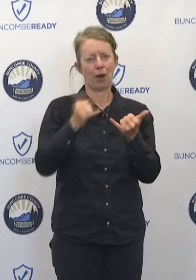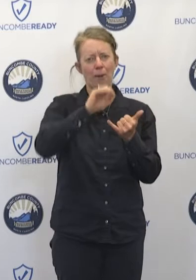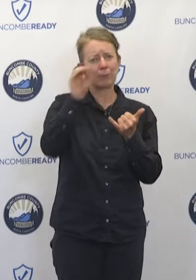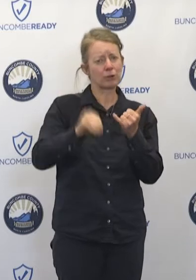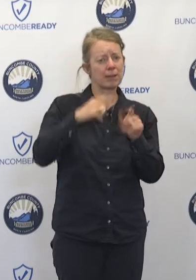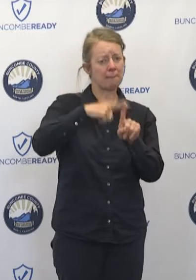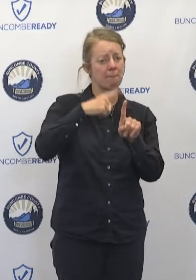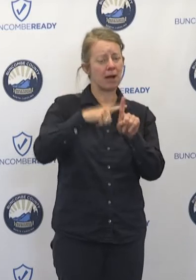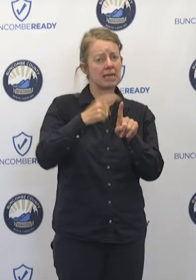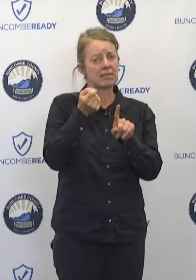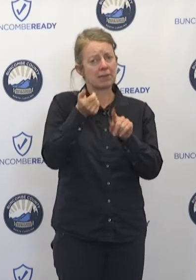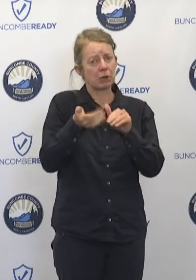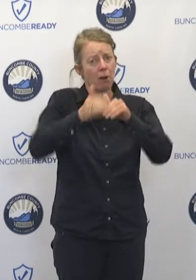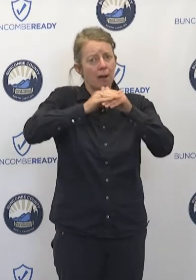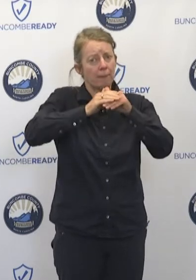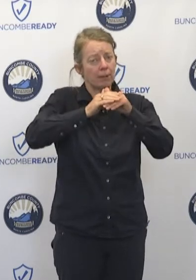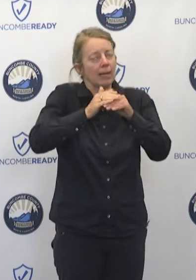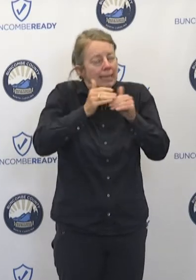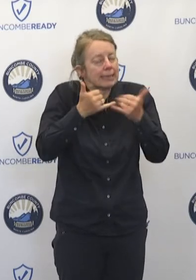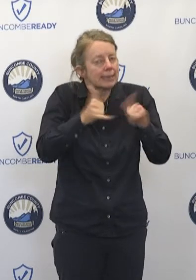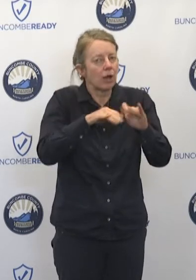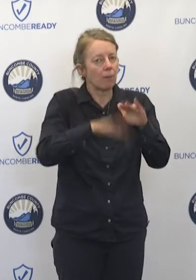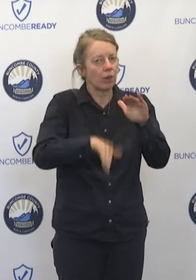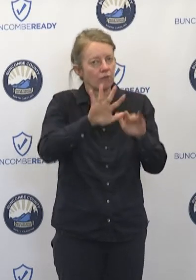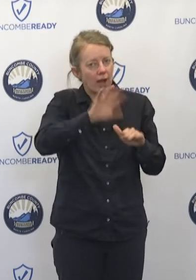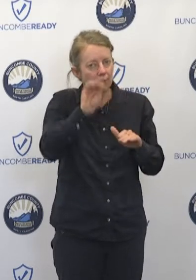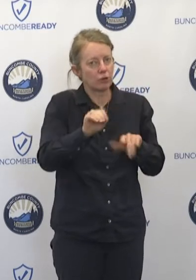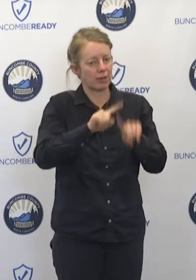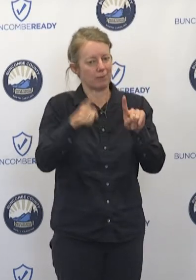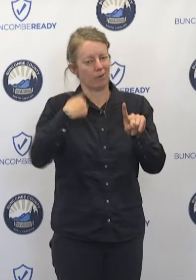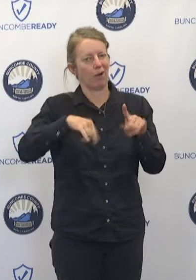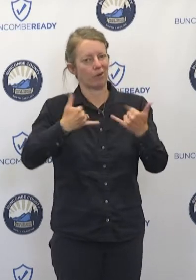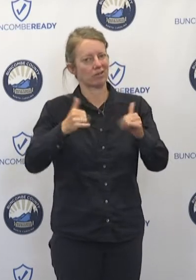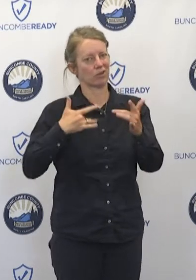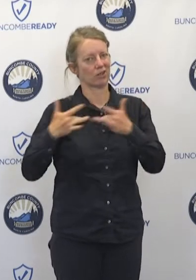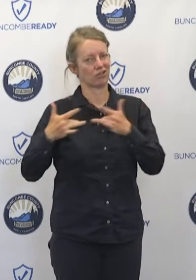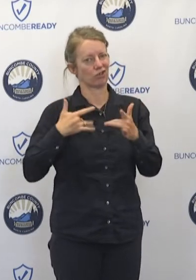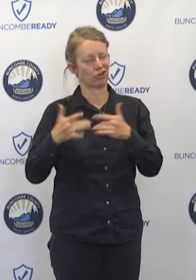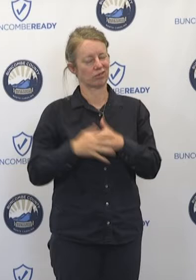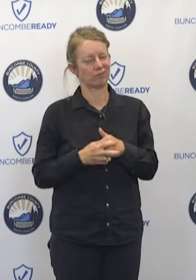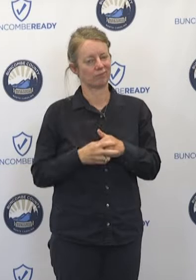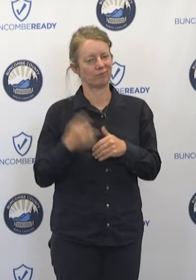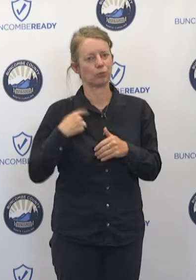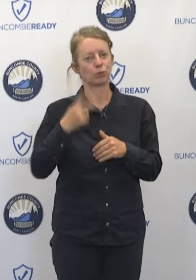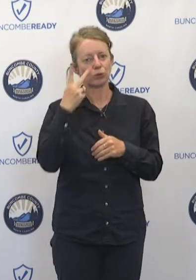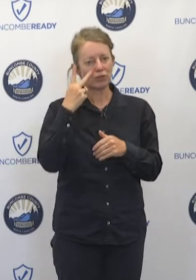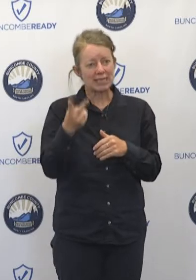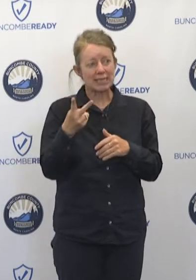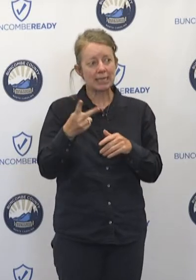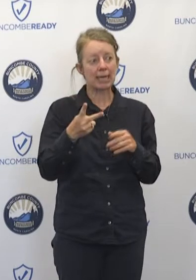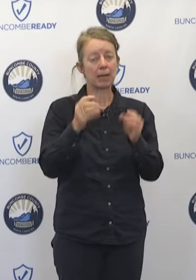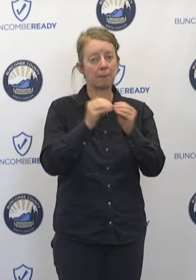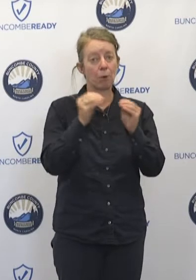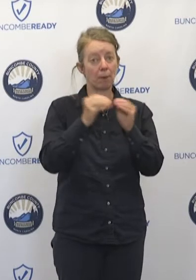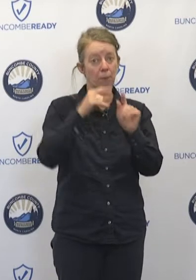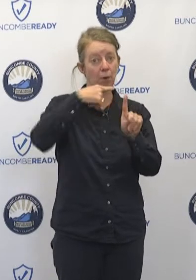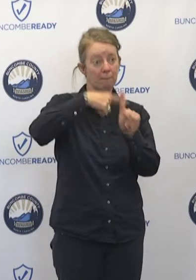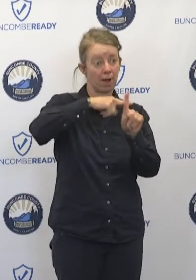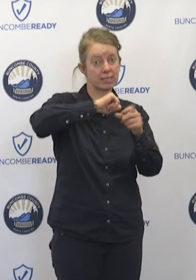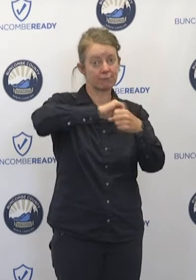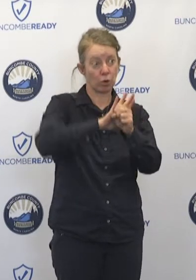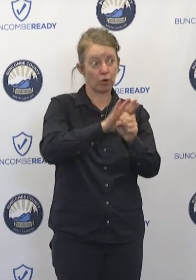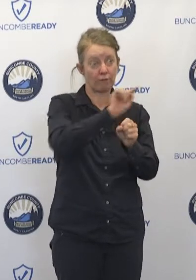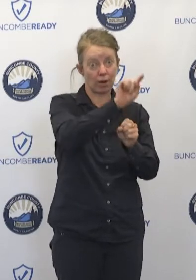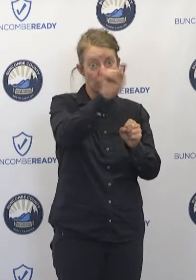albeit still below 5%, is of concern. We are seeing upticks in cases in other states. We continue